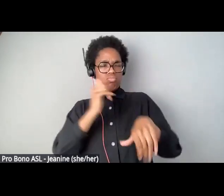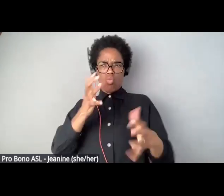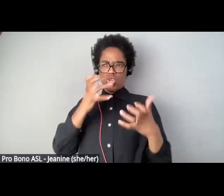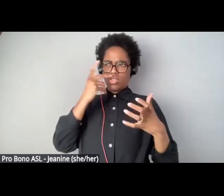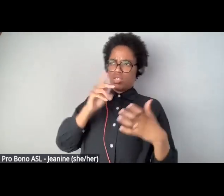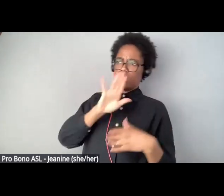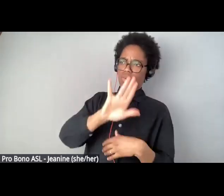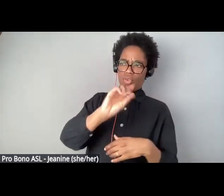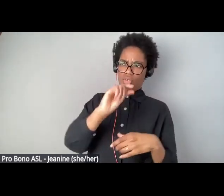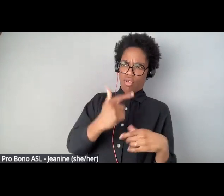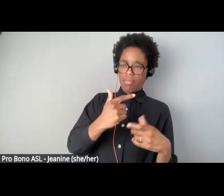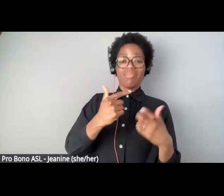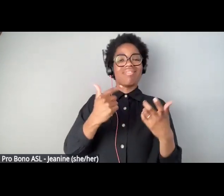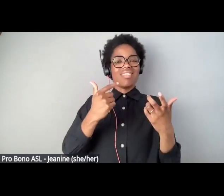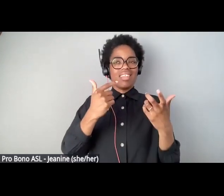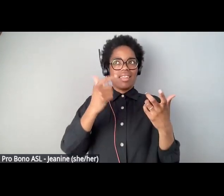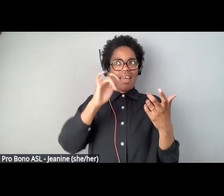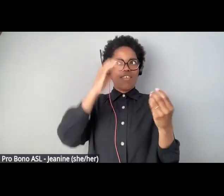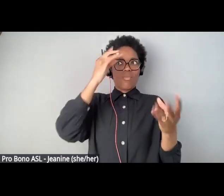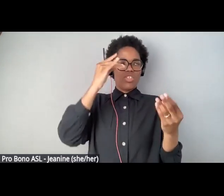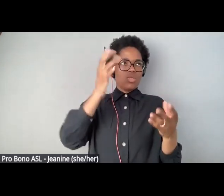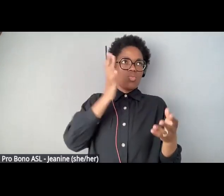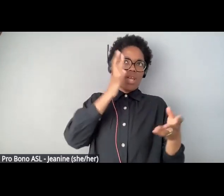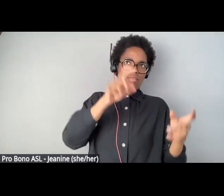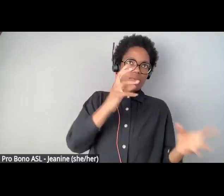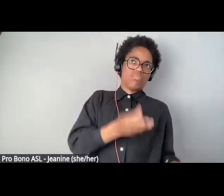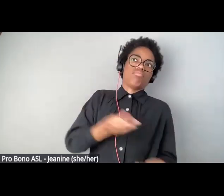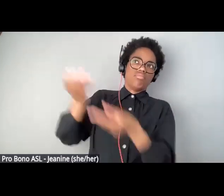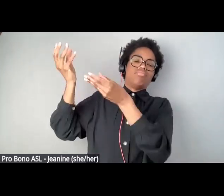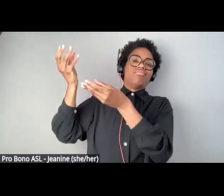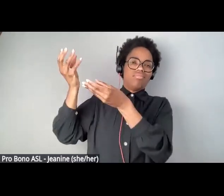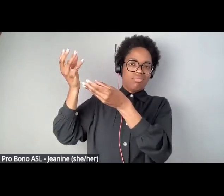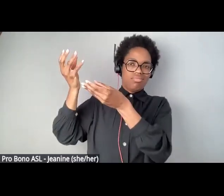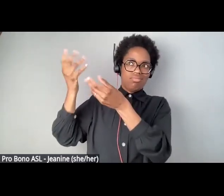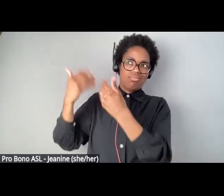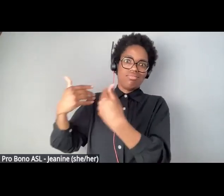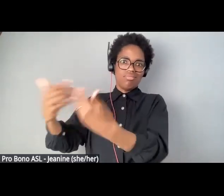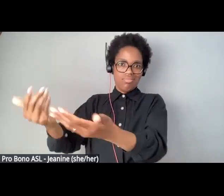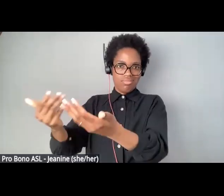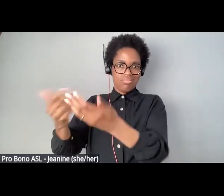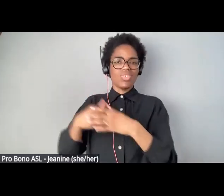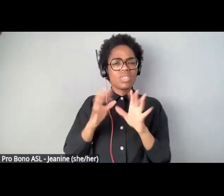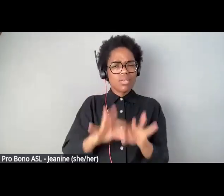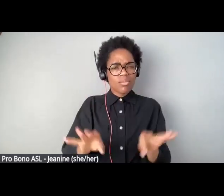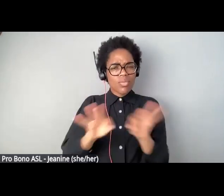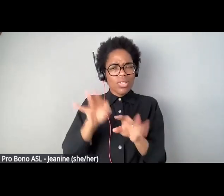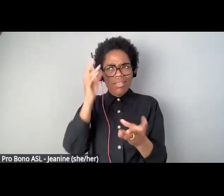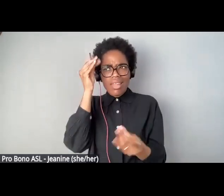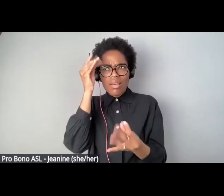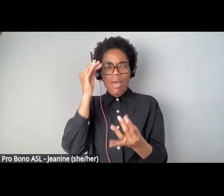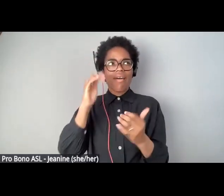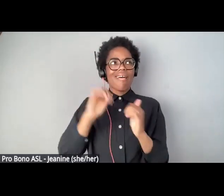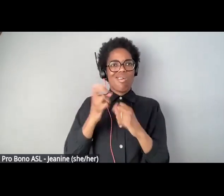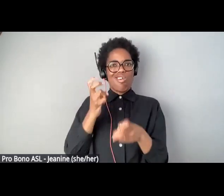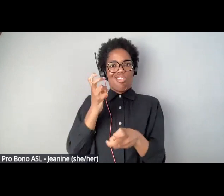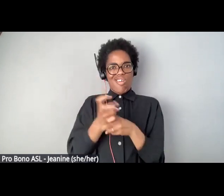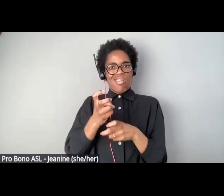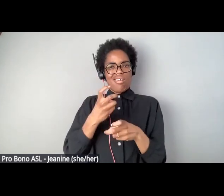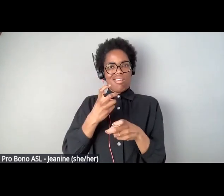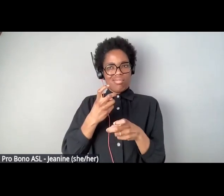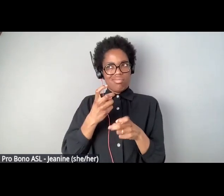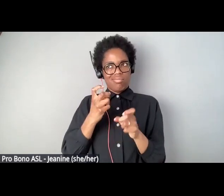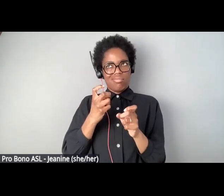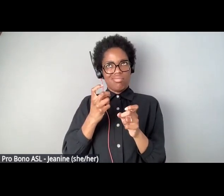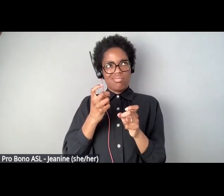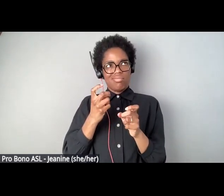all the time. Just take a moment to think about how far you can trust the tool you're using. There's no one-stop shop for privacy,